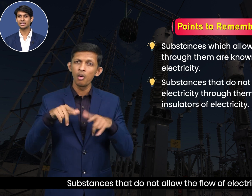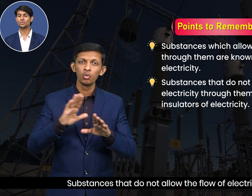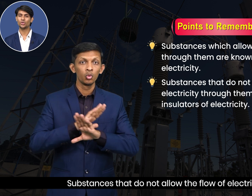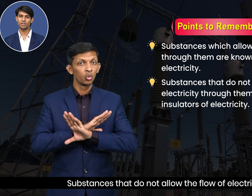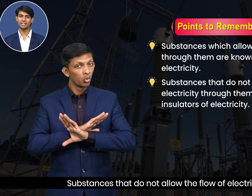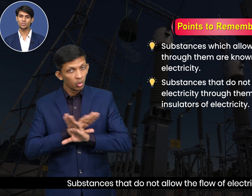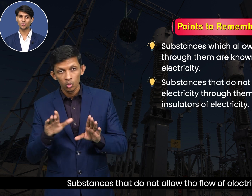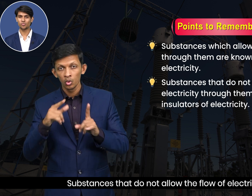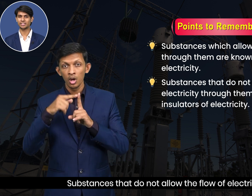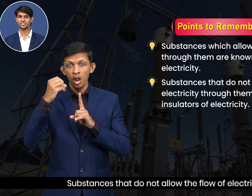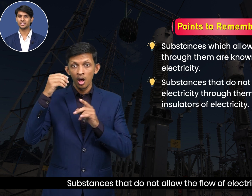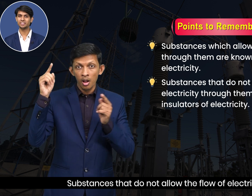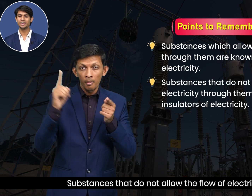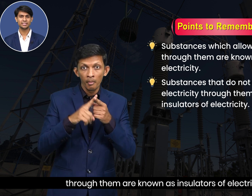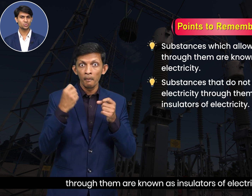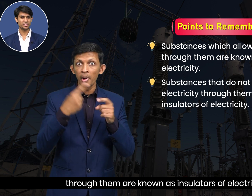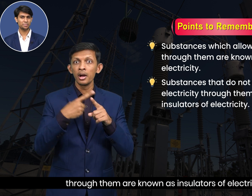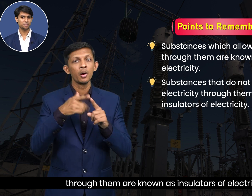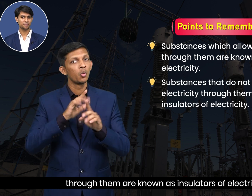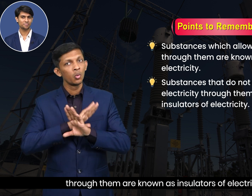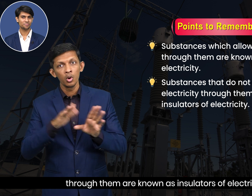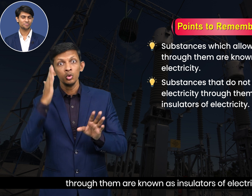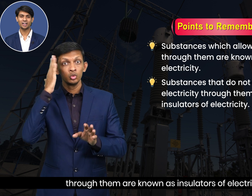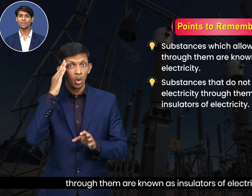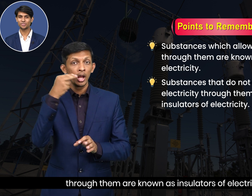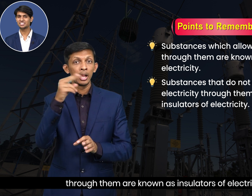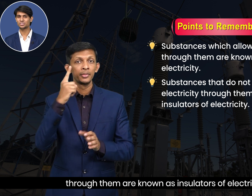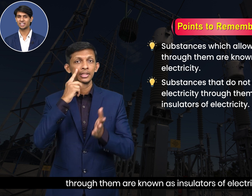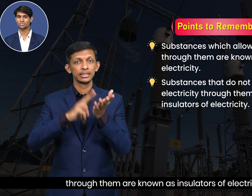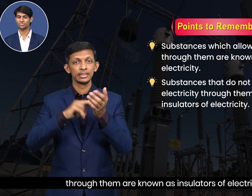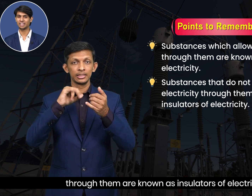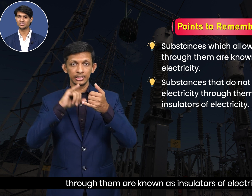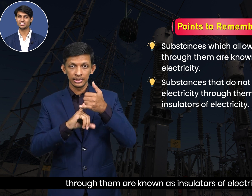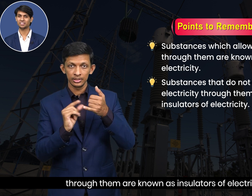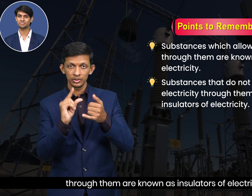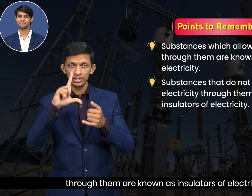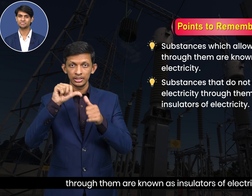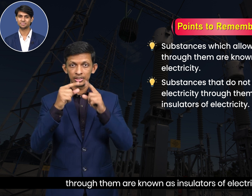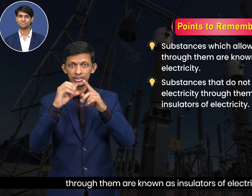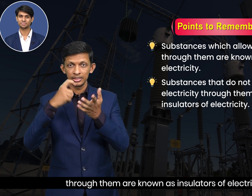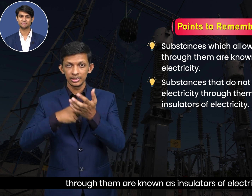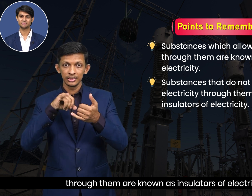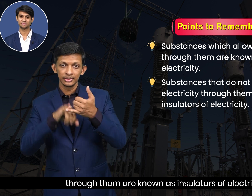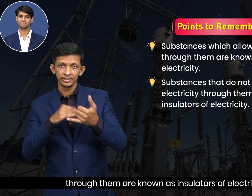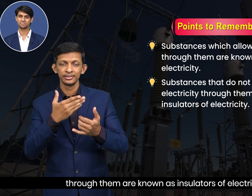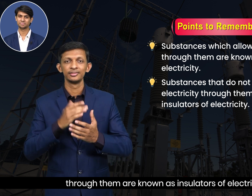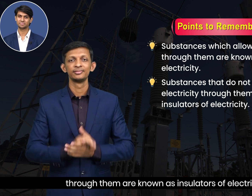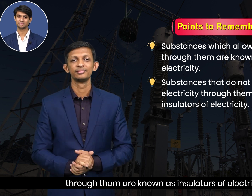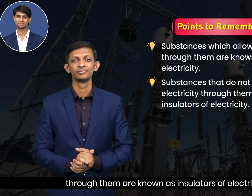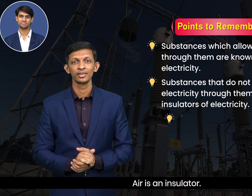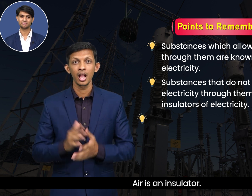Substances that do not allow the flow of electricity through them are known as insulators of electricity.